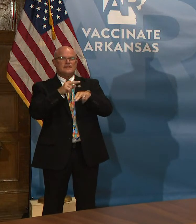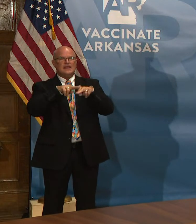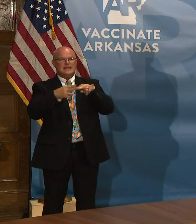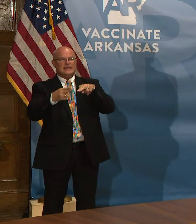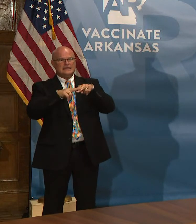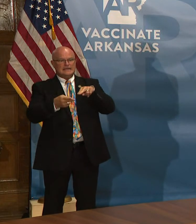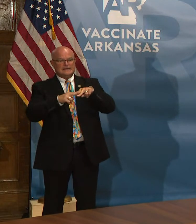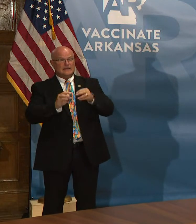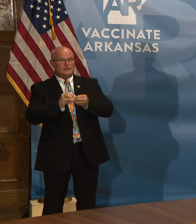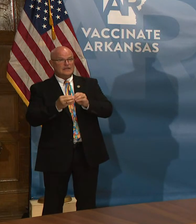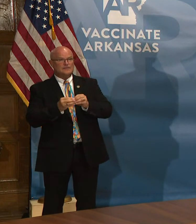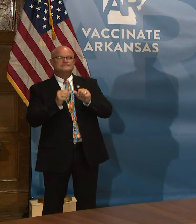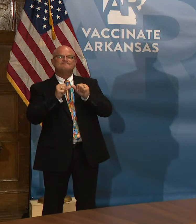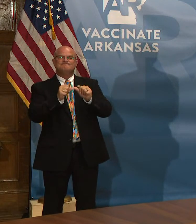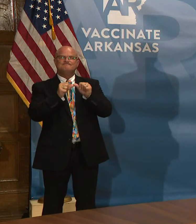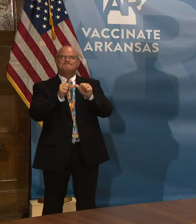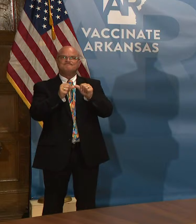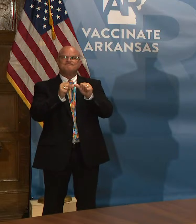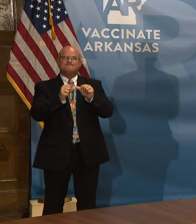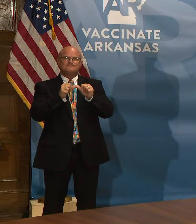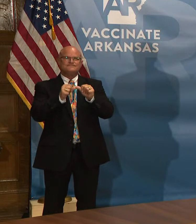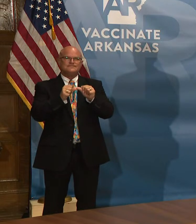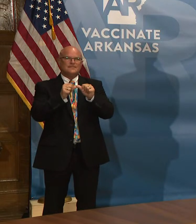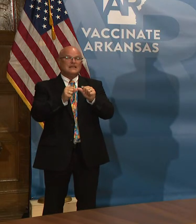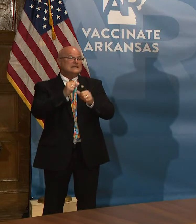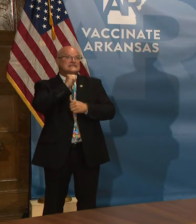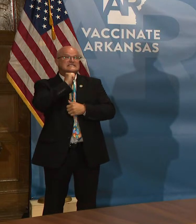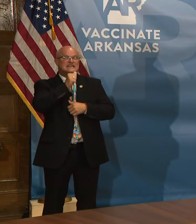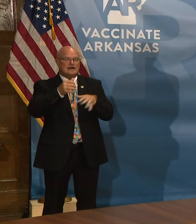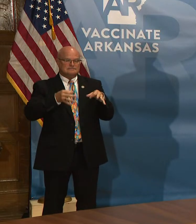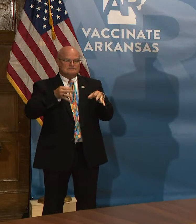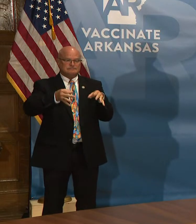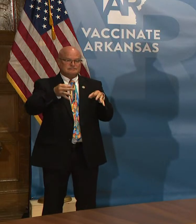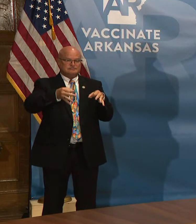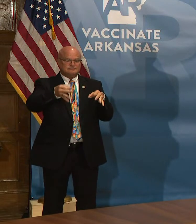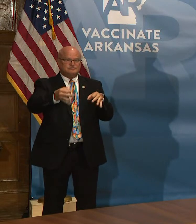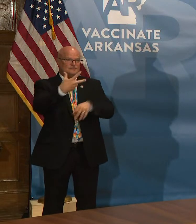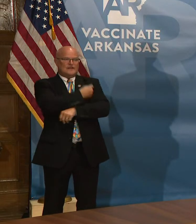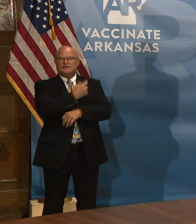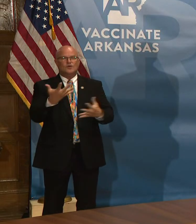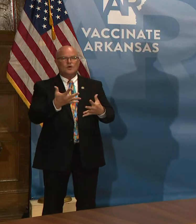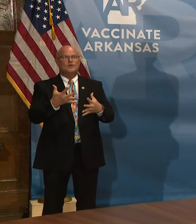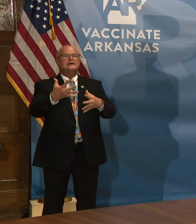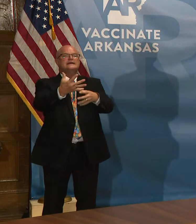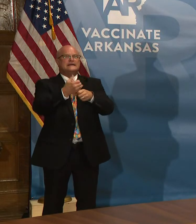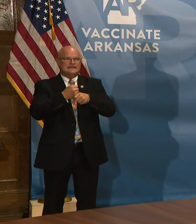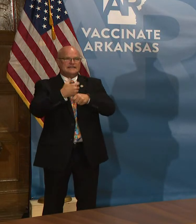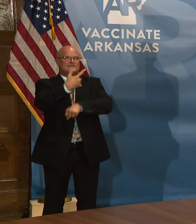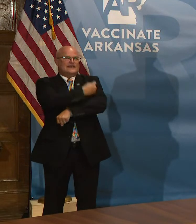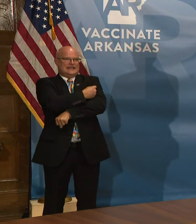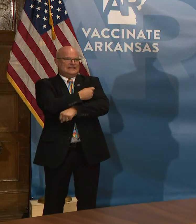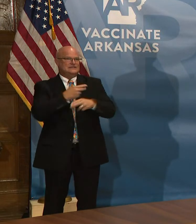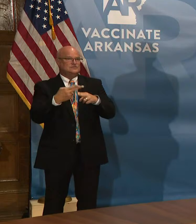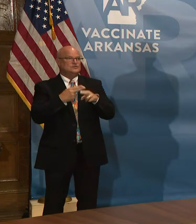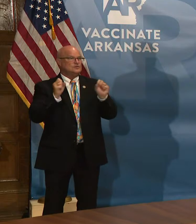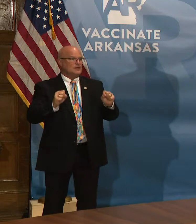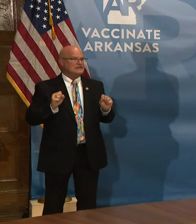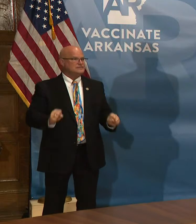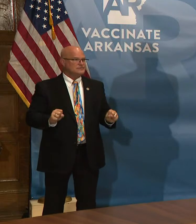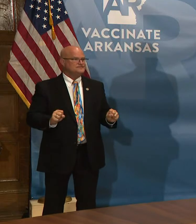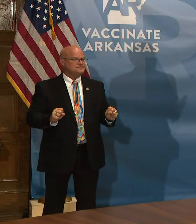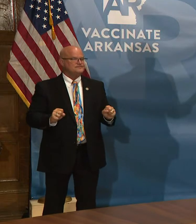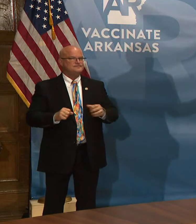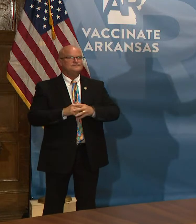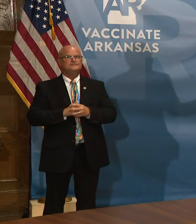need to continue to not delay in getting the vaccination, to get the vaccination as soon as you